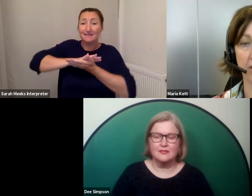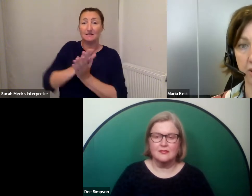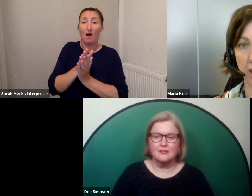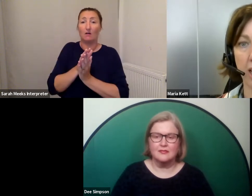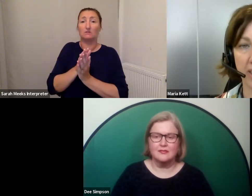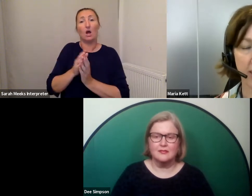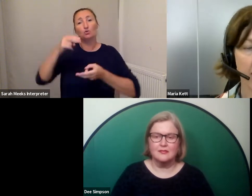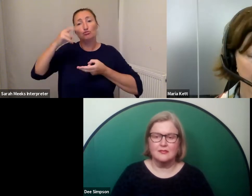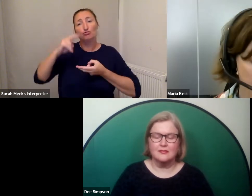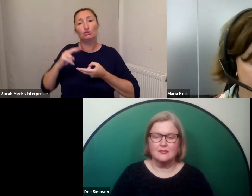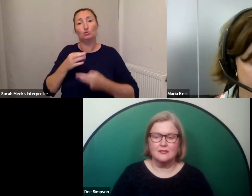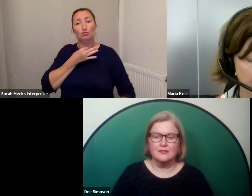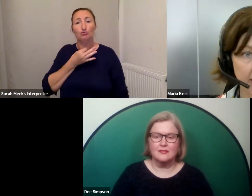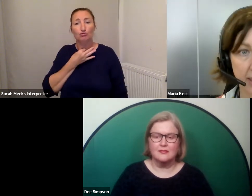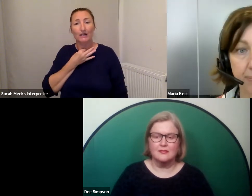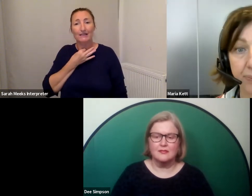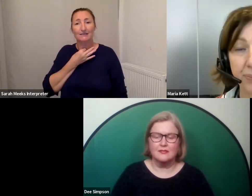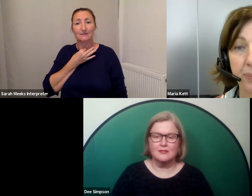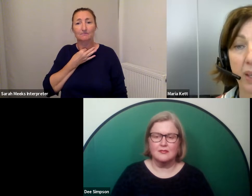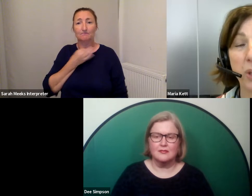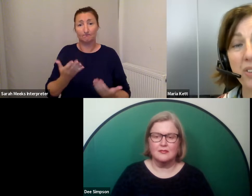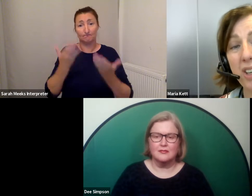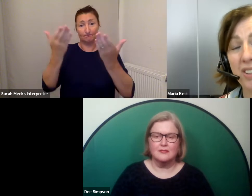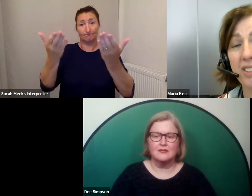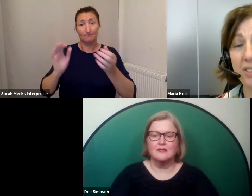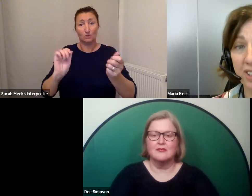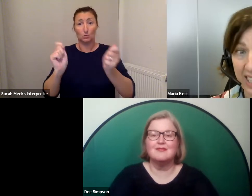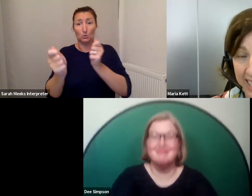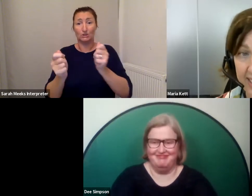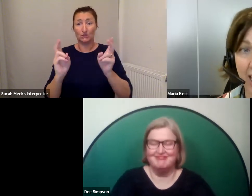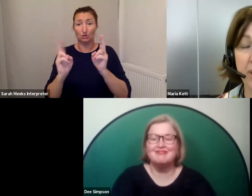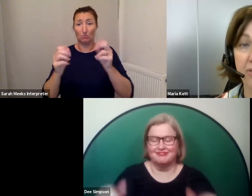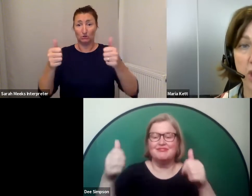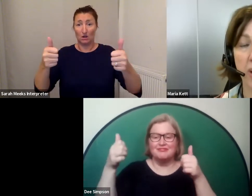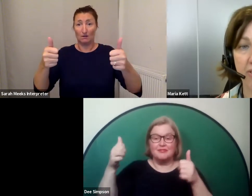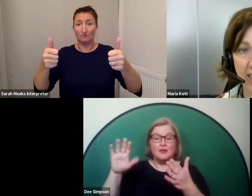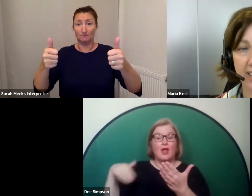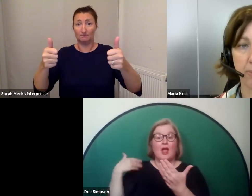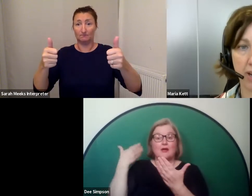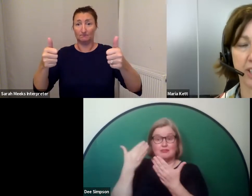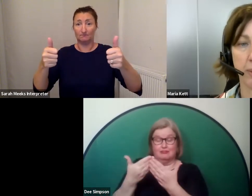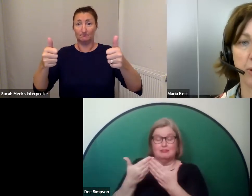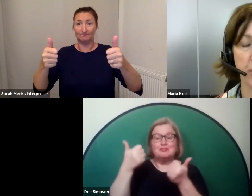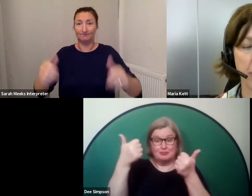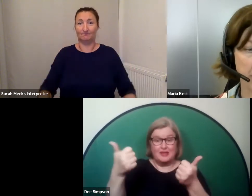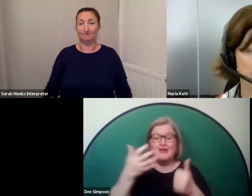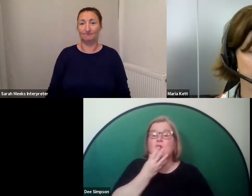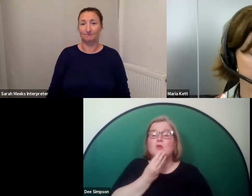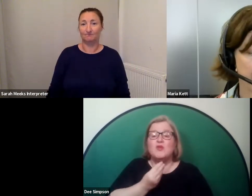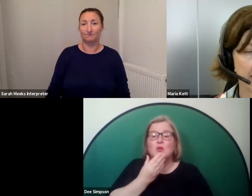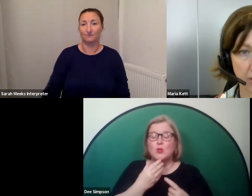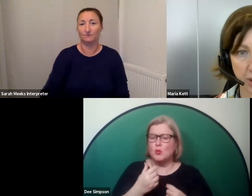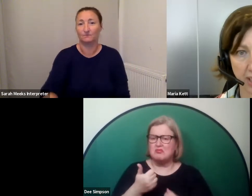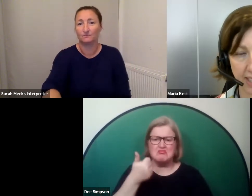with regards to climate and disability. We also know that to date, there have been few effective partnerships between people